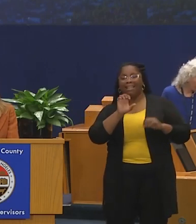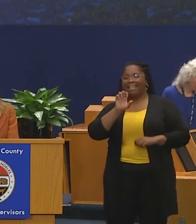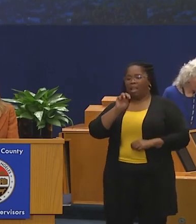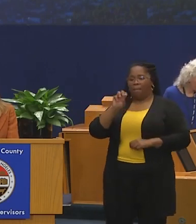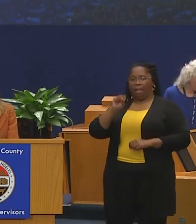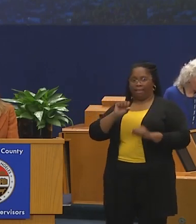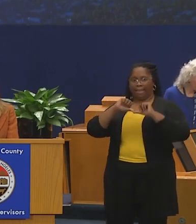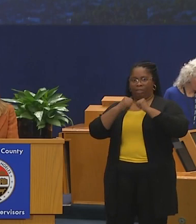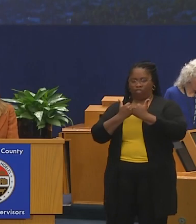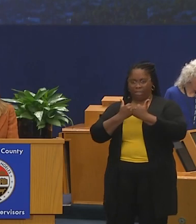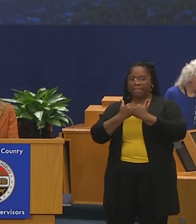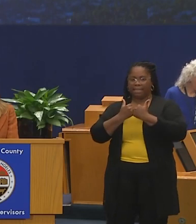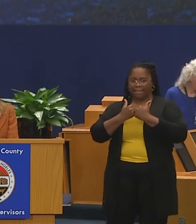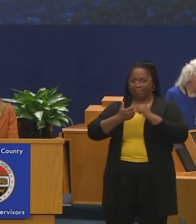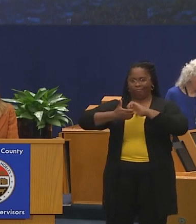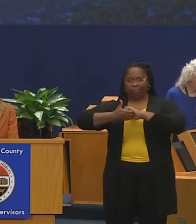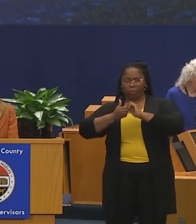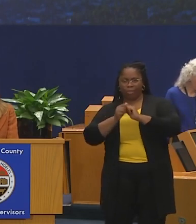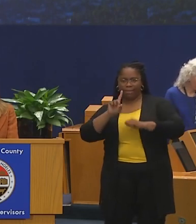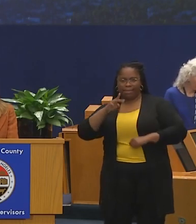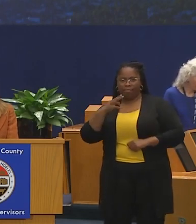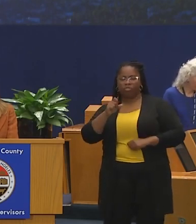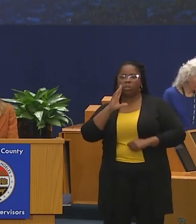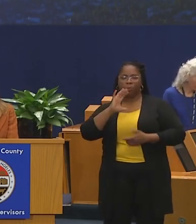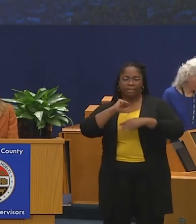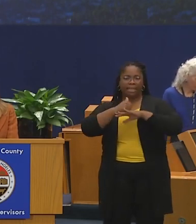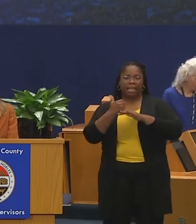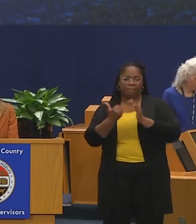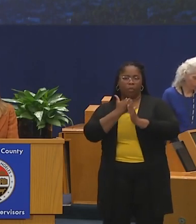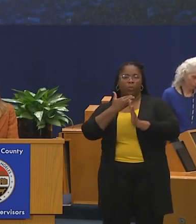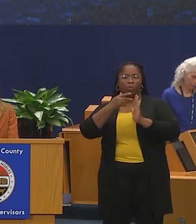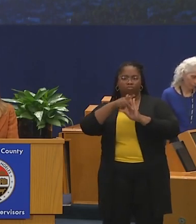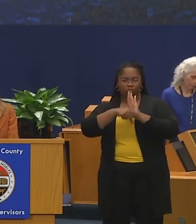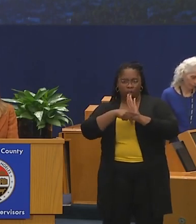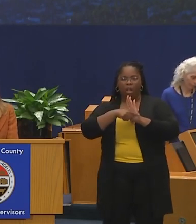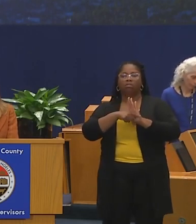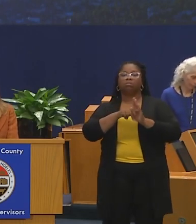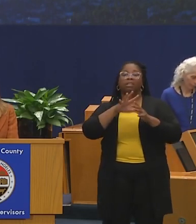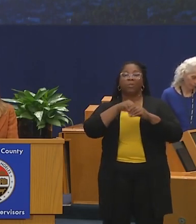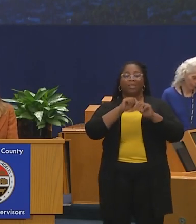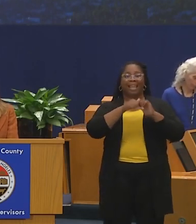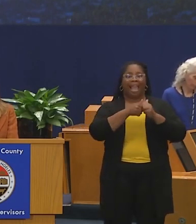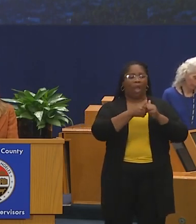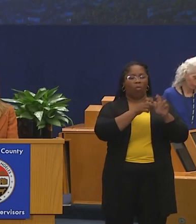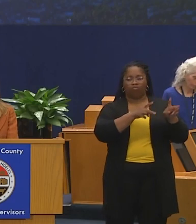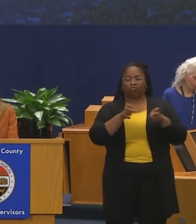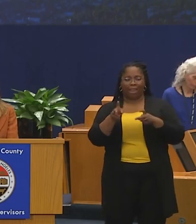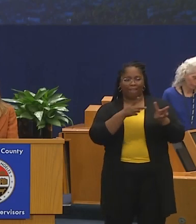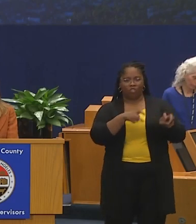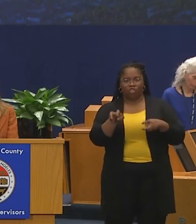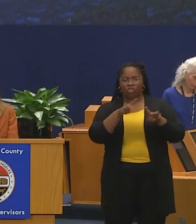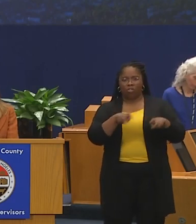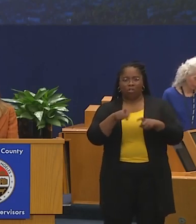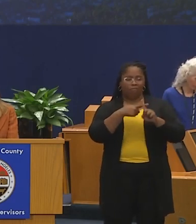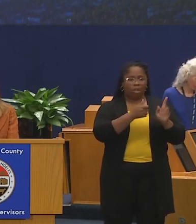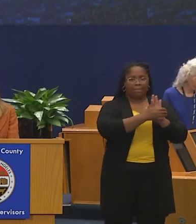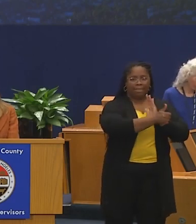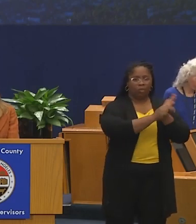agency, as part of DHS, will implement the new protocols, including transfer protocols from either skilled nursing